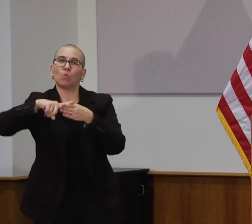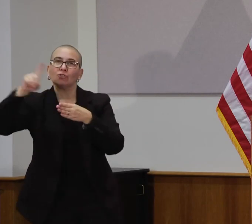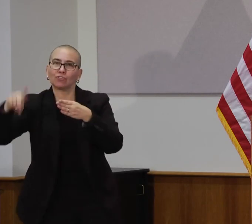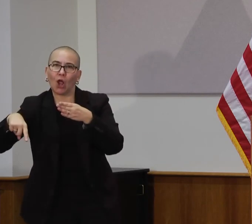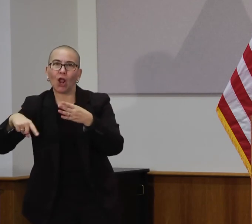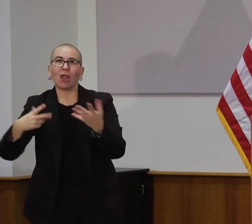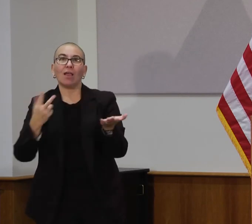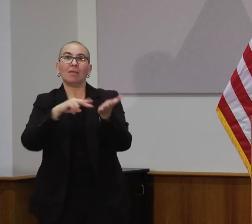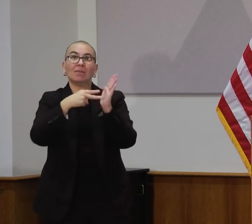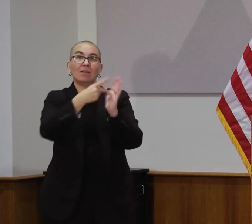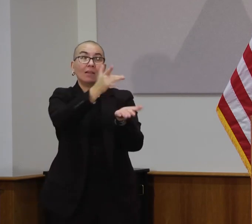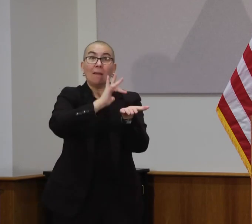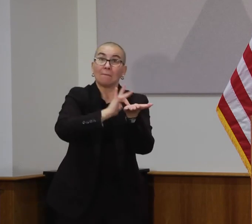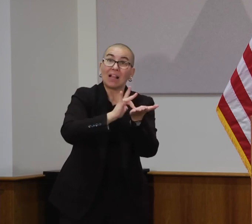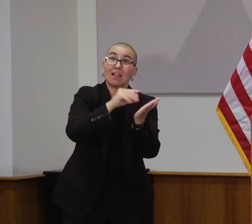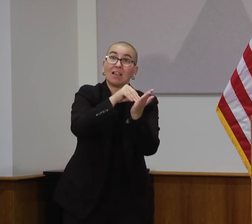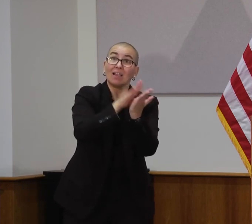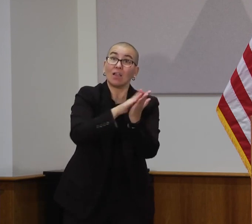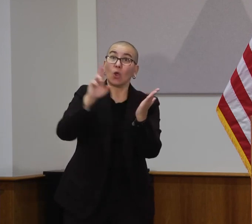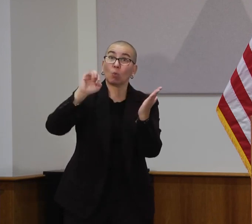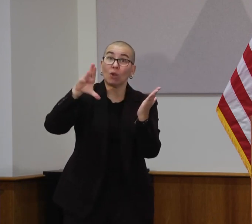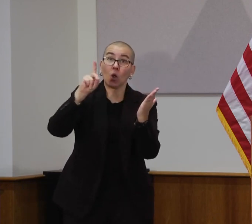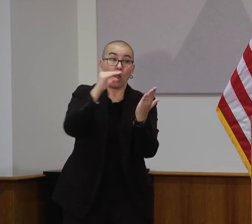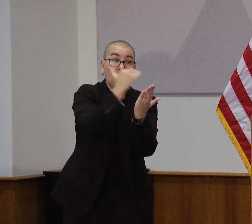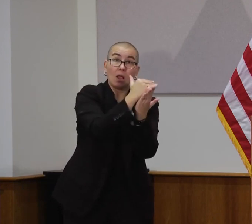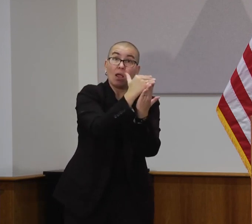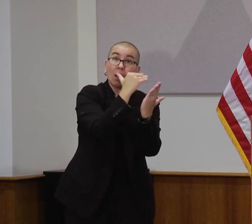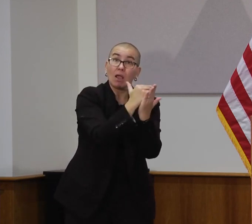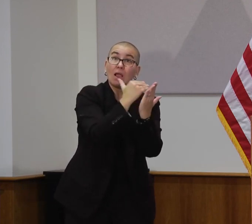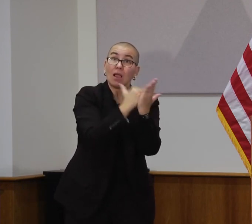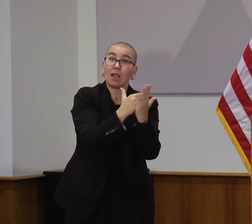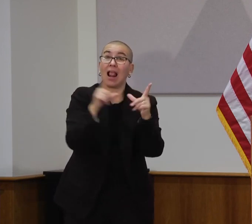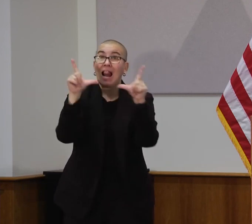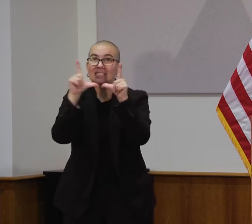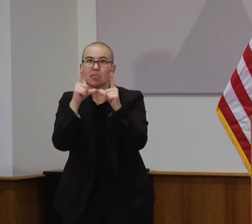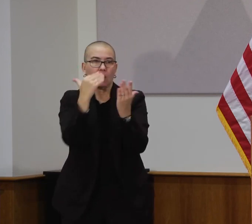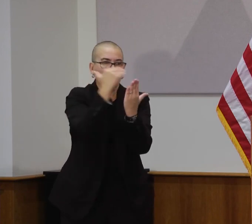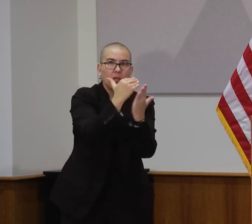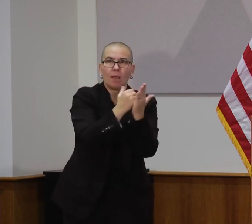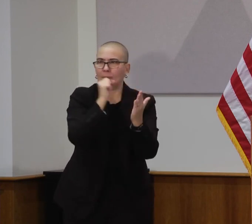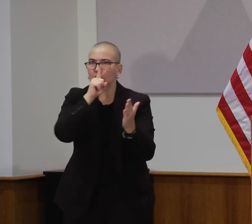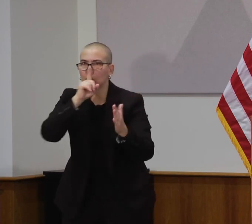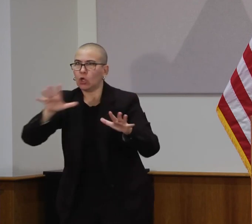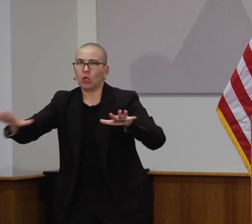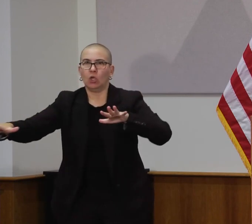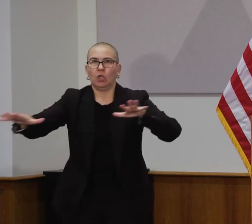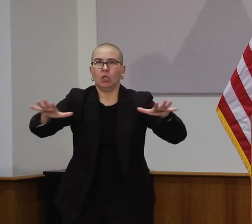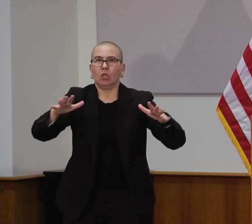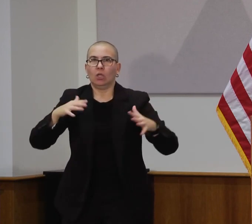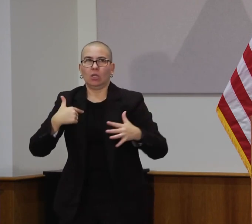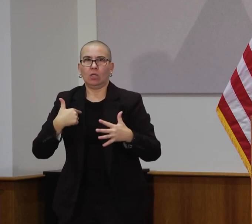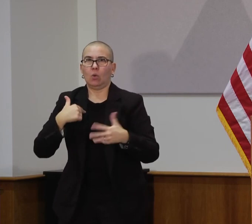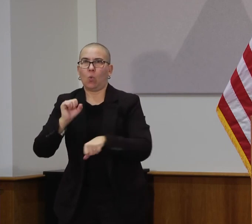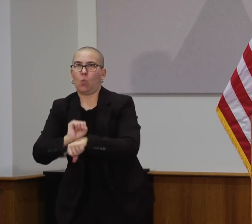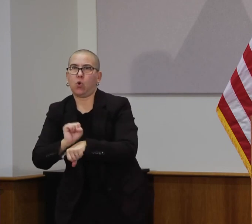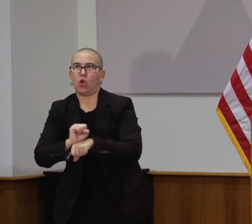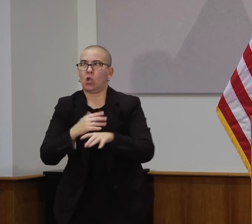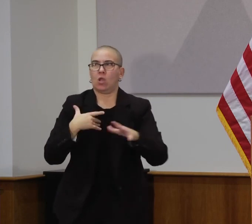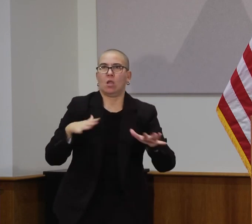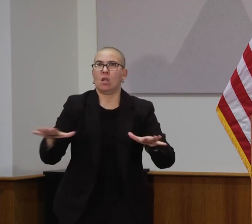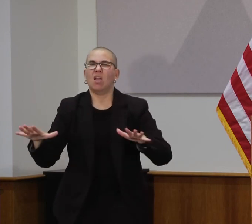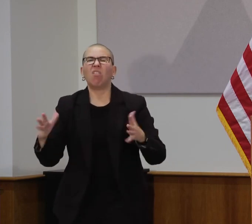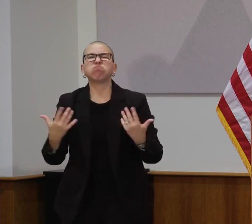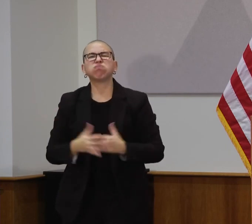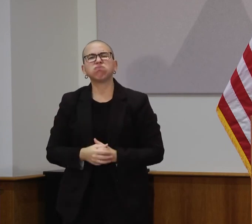putting nurses' licenses on the line when it comes to documenting our life-saving work. The